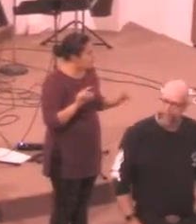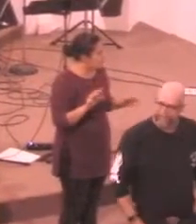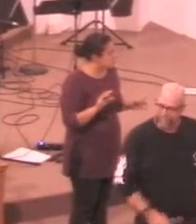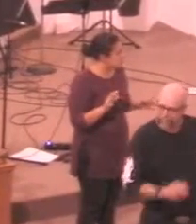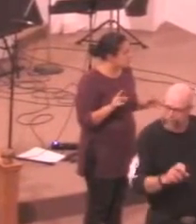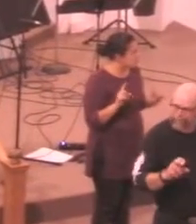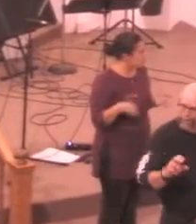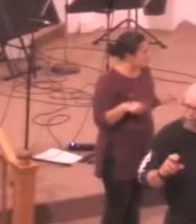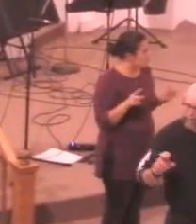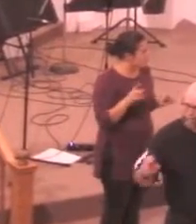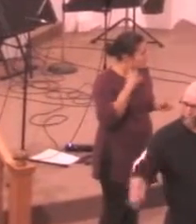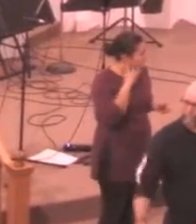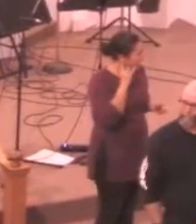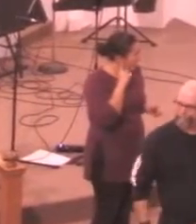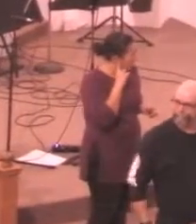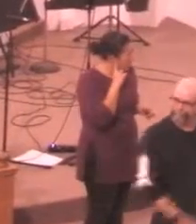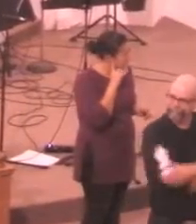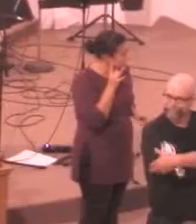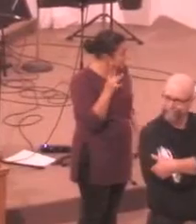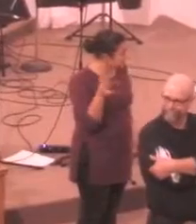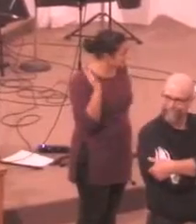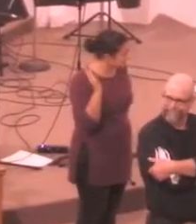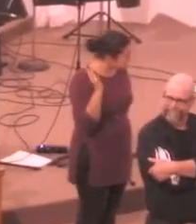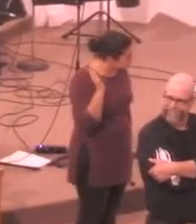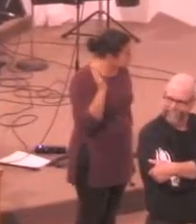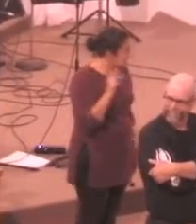This is only a test. Woo!